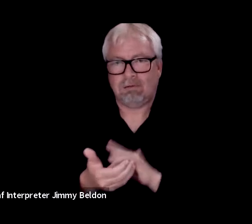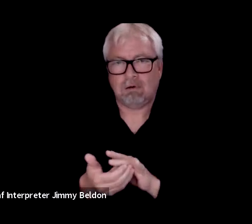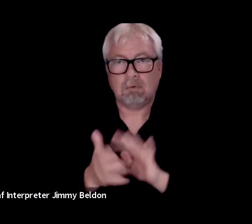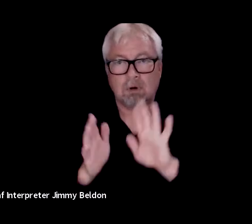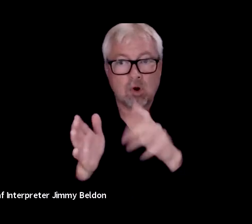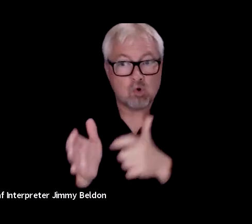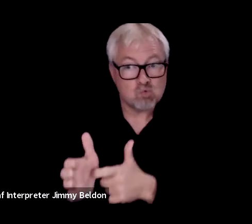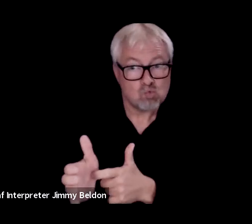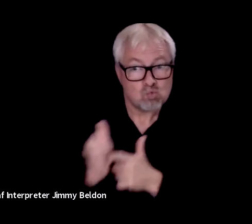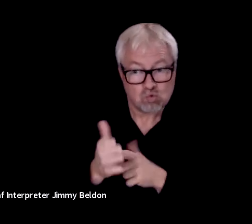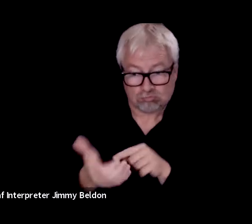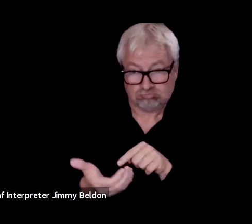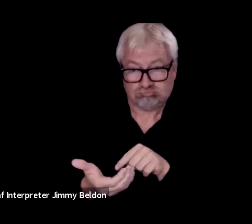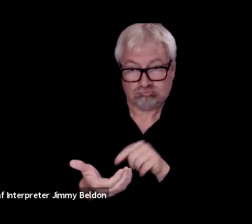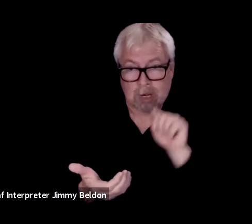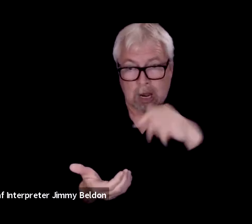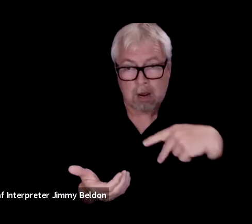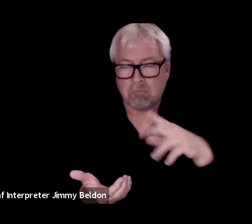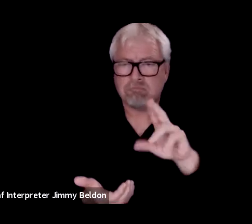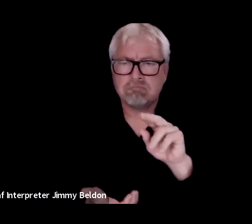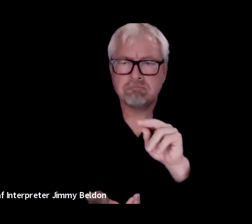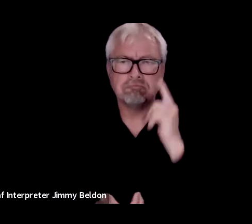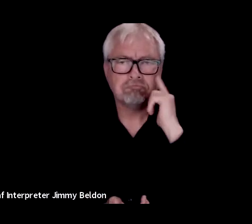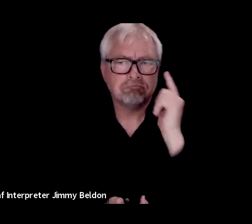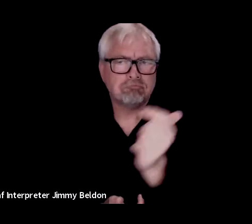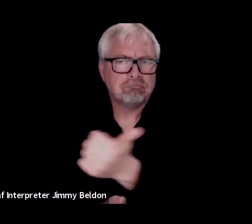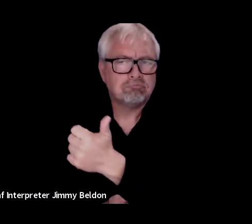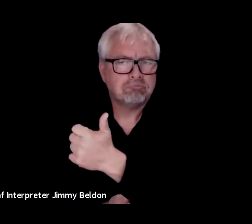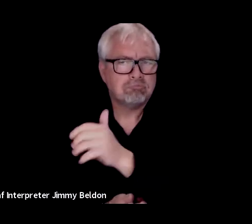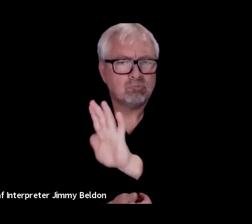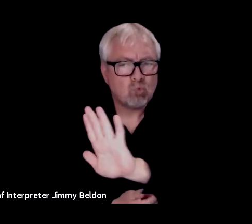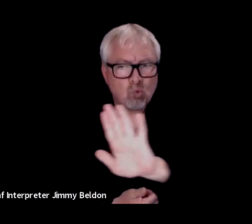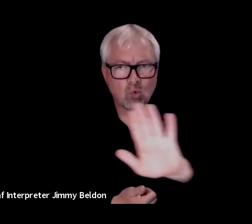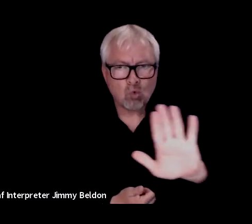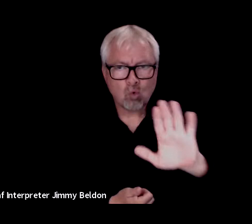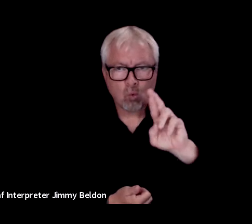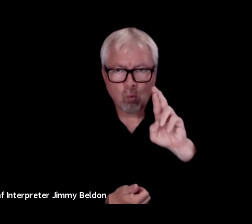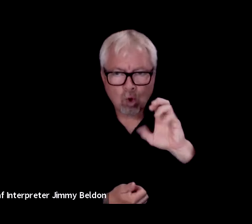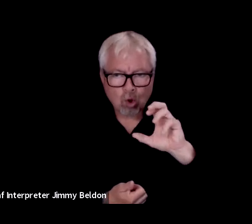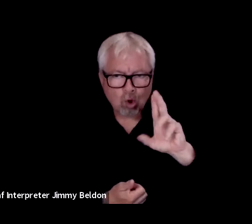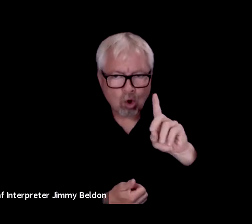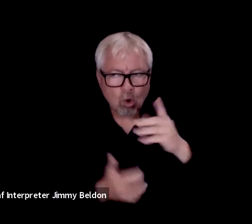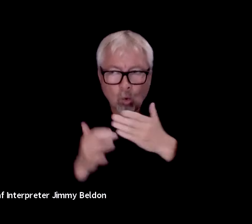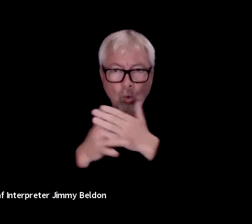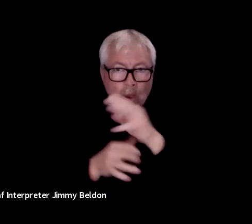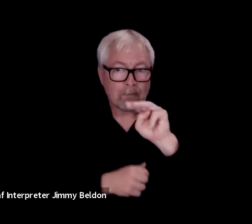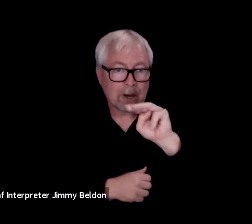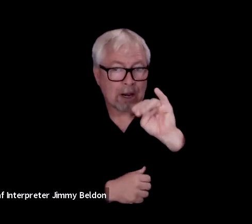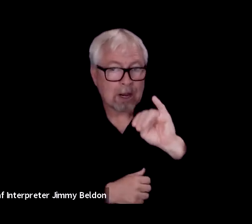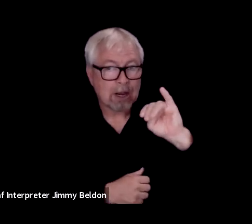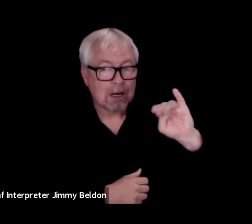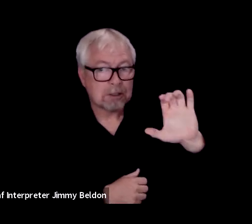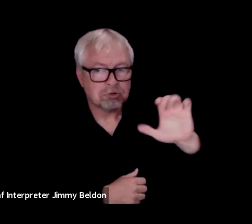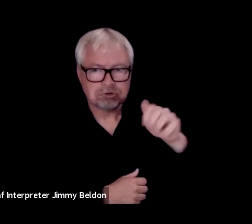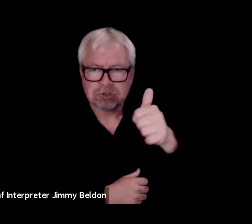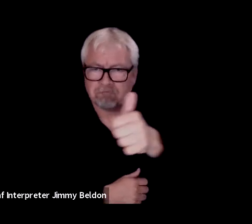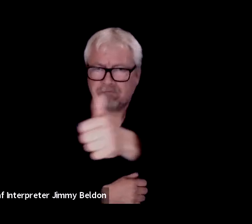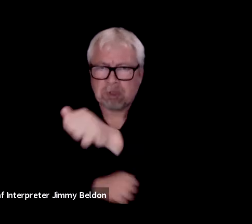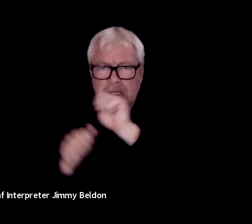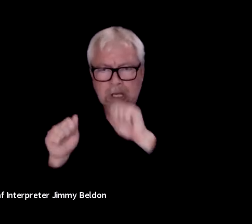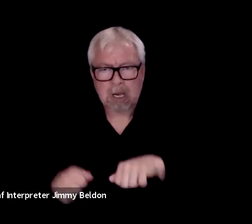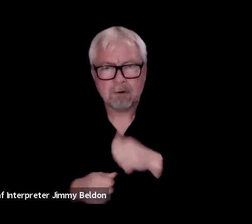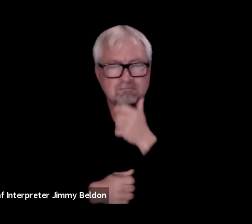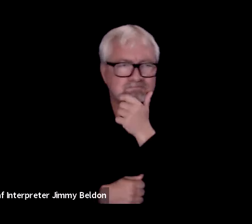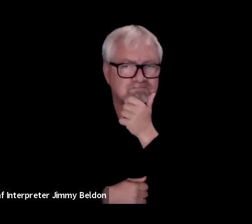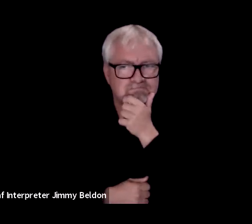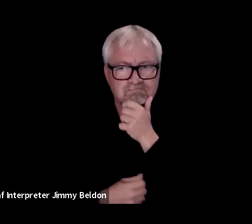able to access your MIC records. Anyone who wants or needs access to their immunization record and does not want